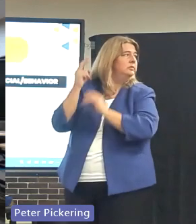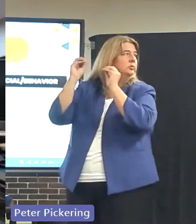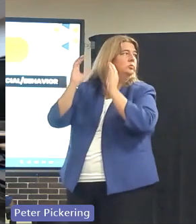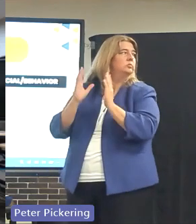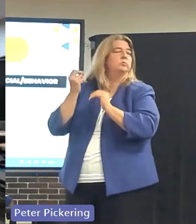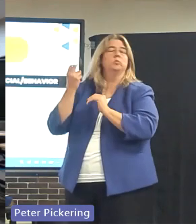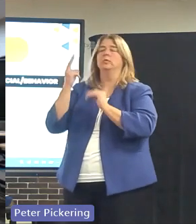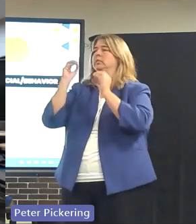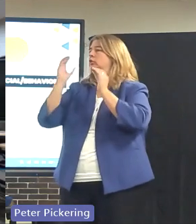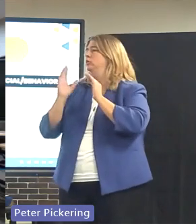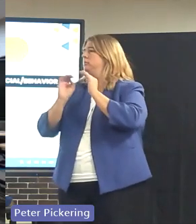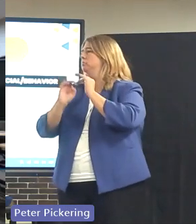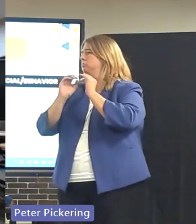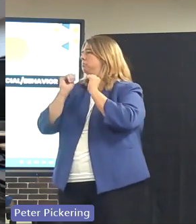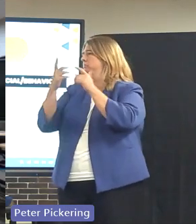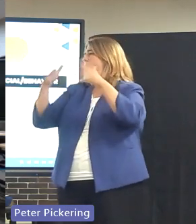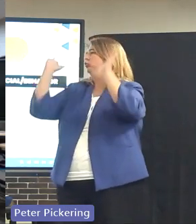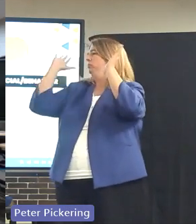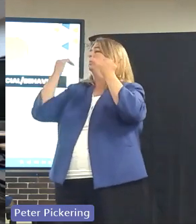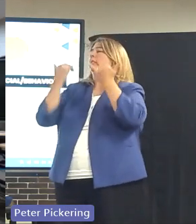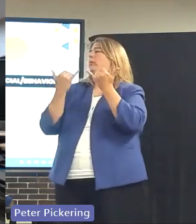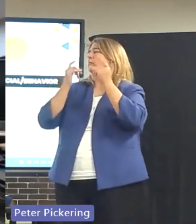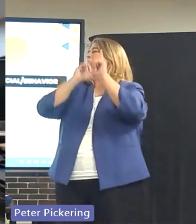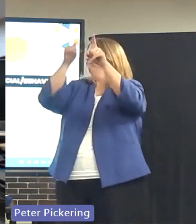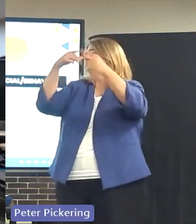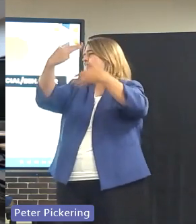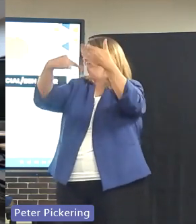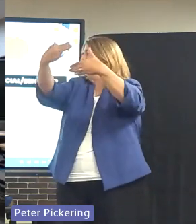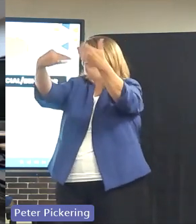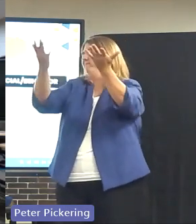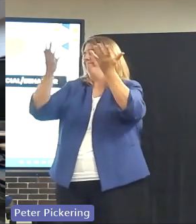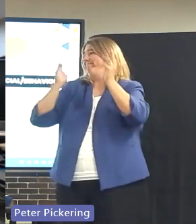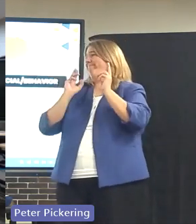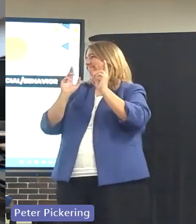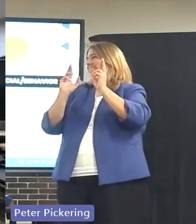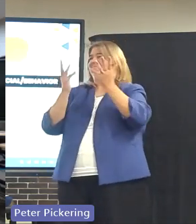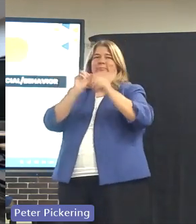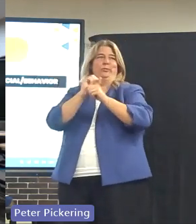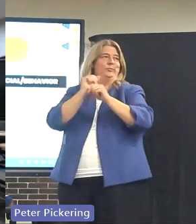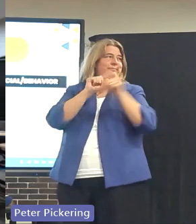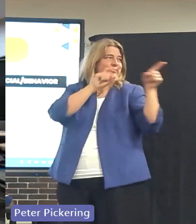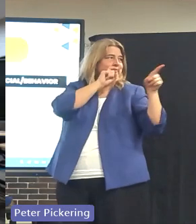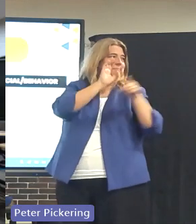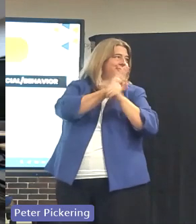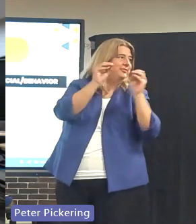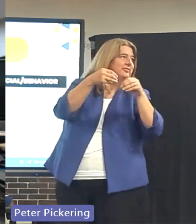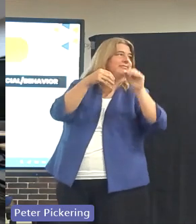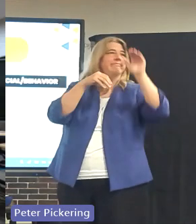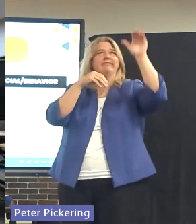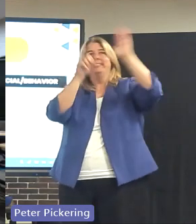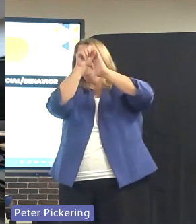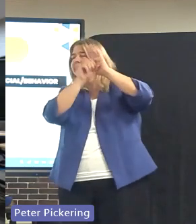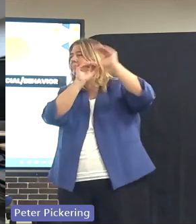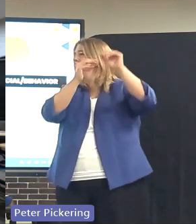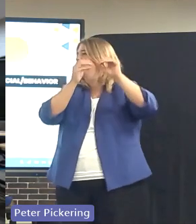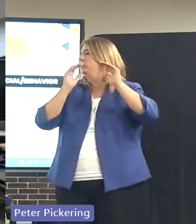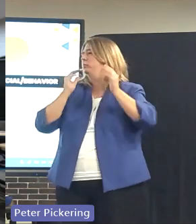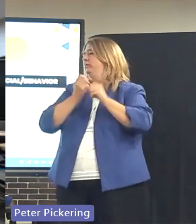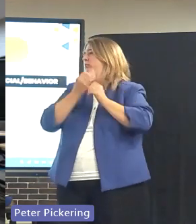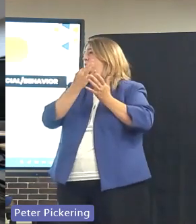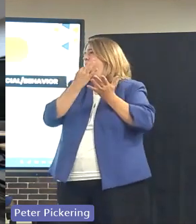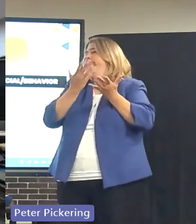I believe it was all elementary. There were 12 teachers that were trained. So then we immediately ordered it. I've been working closely